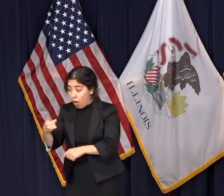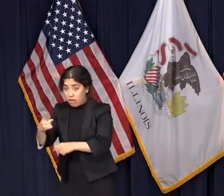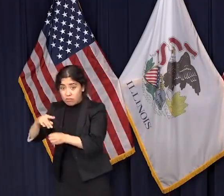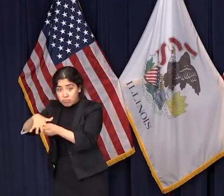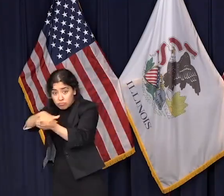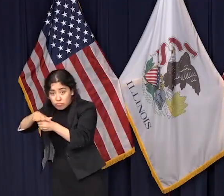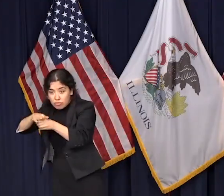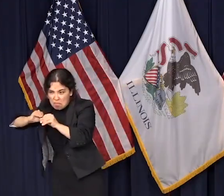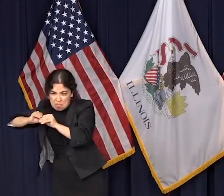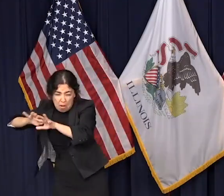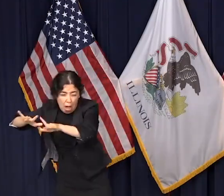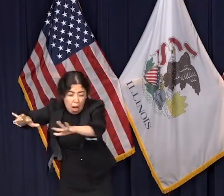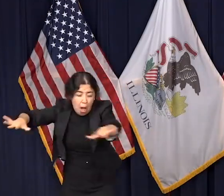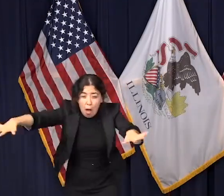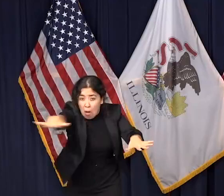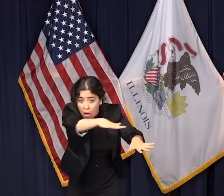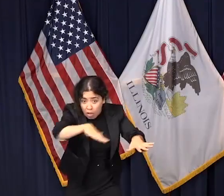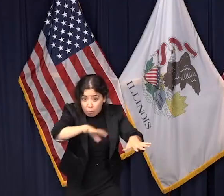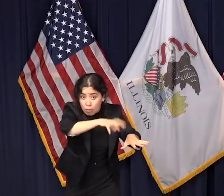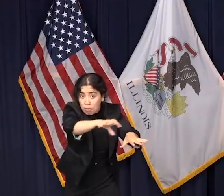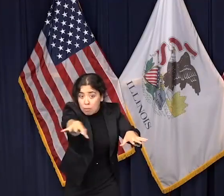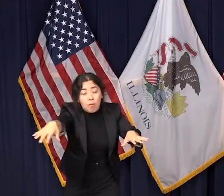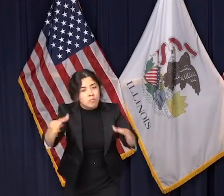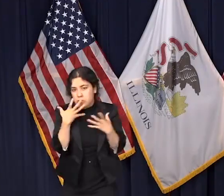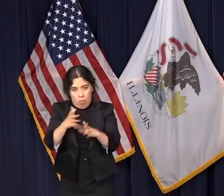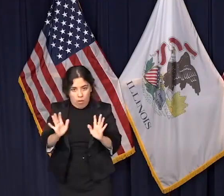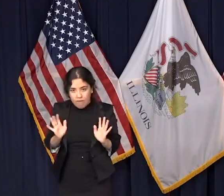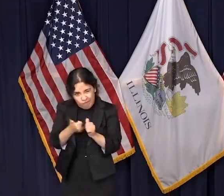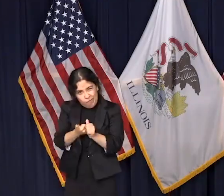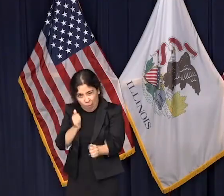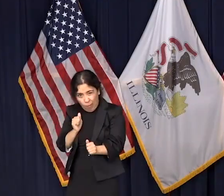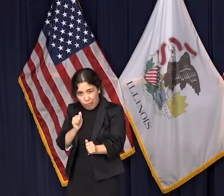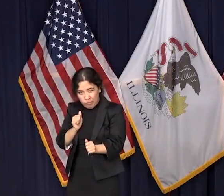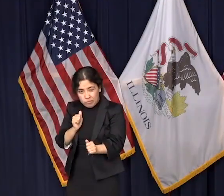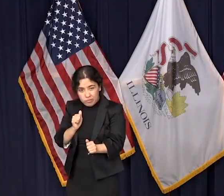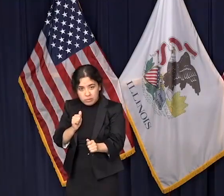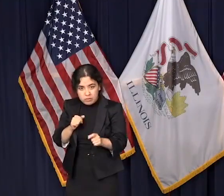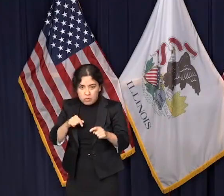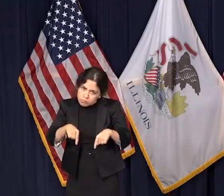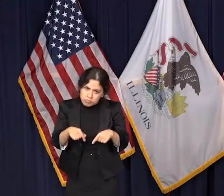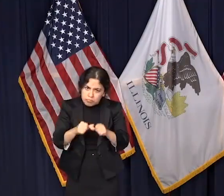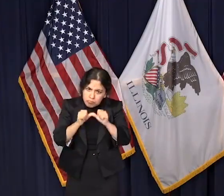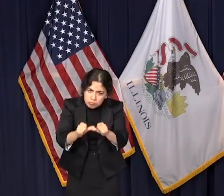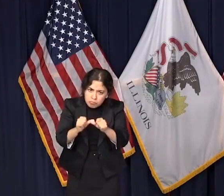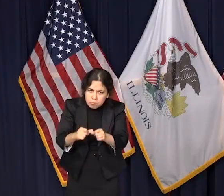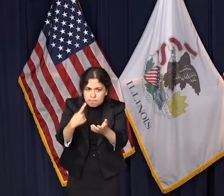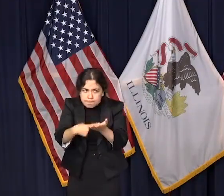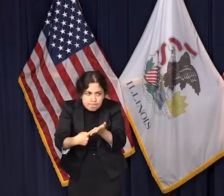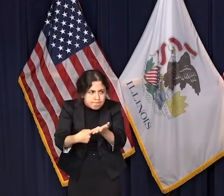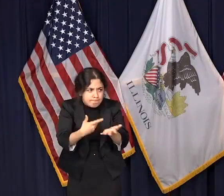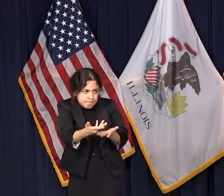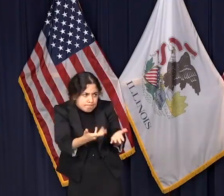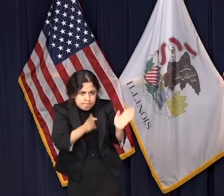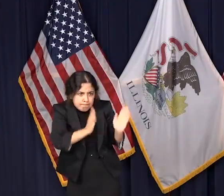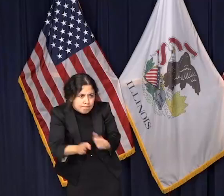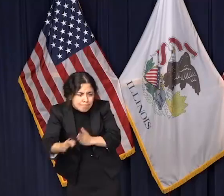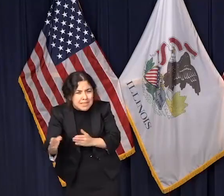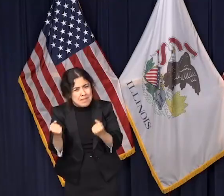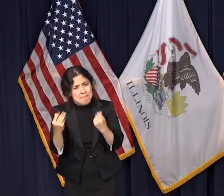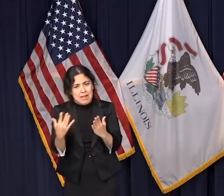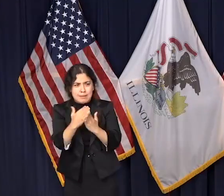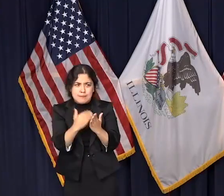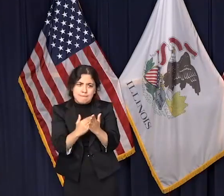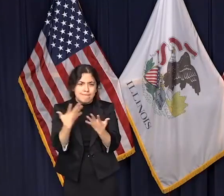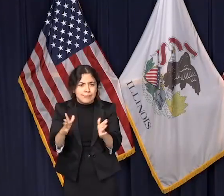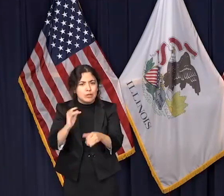for example. In this case, it's several of the counties within that region. So we're going to continue to work with them. There are lots of mitigations that we